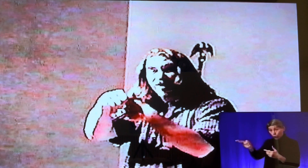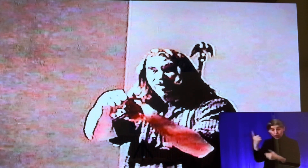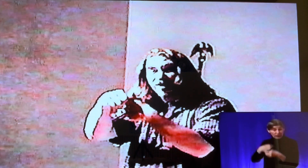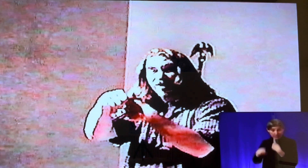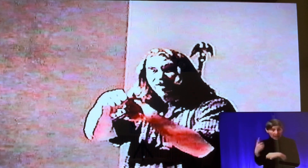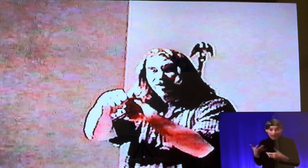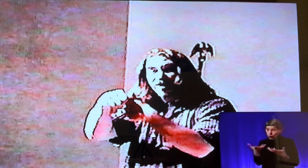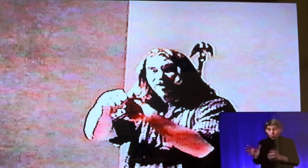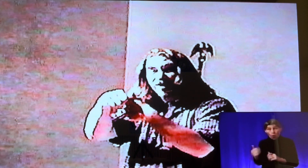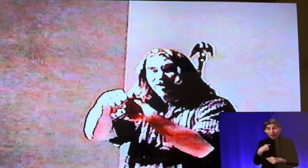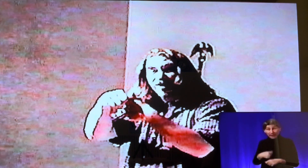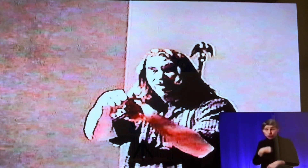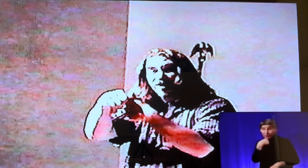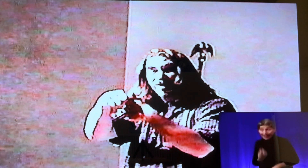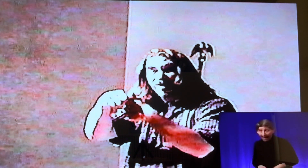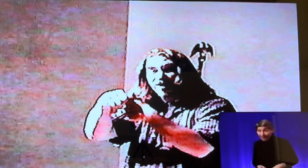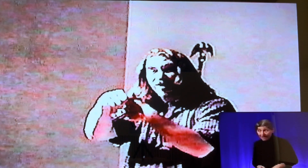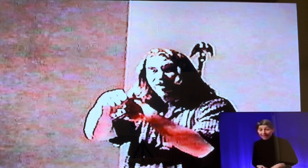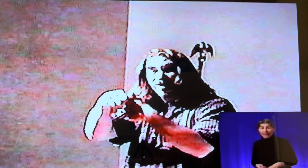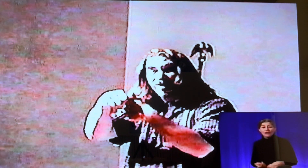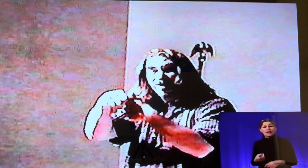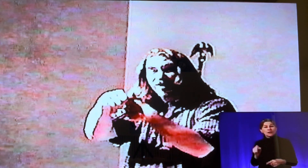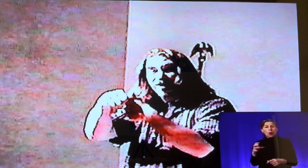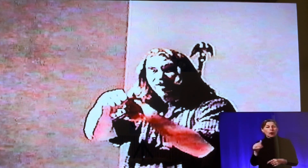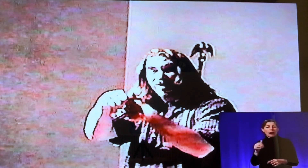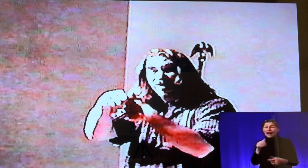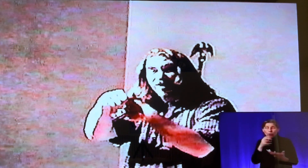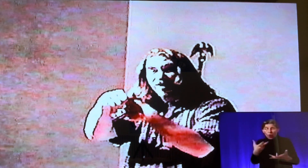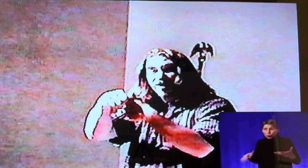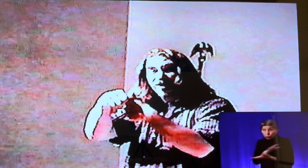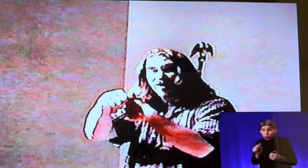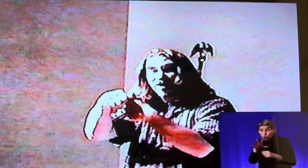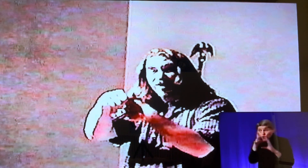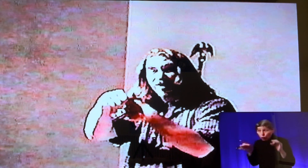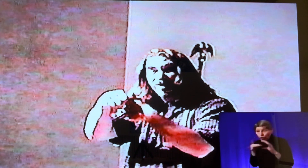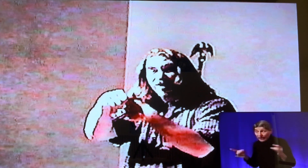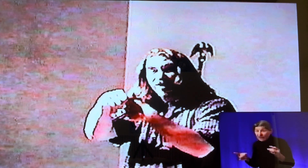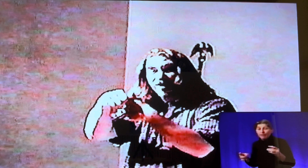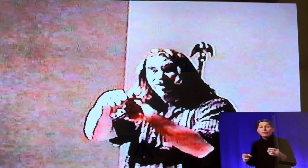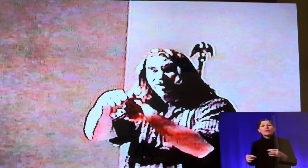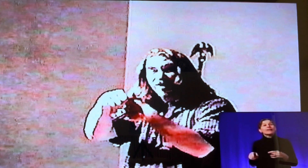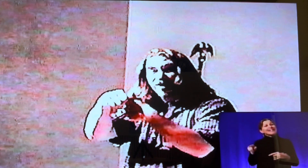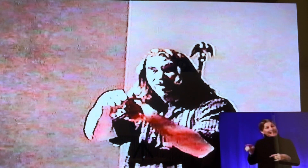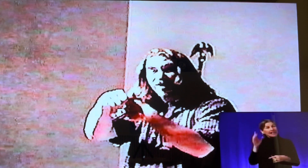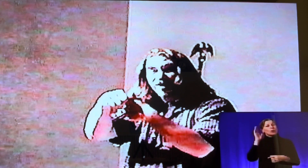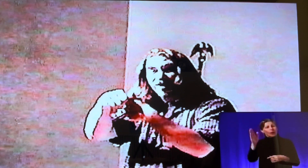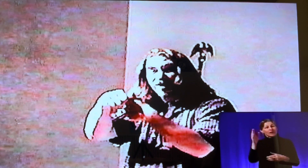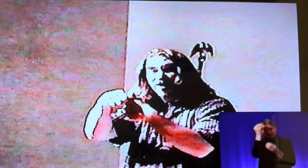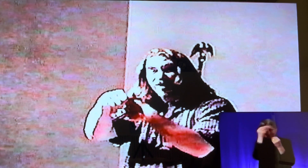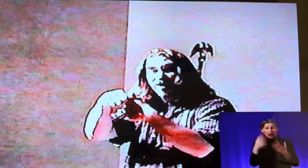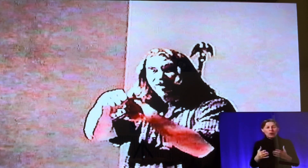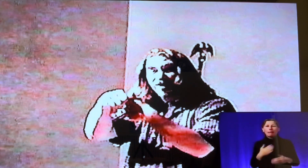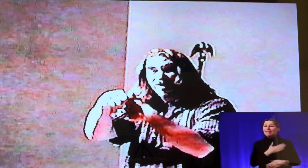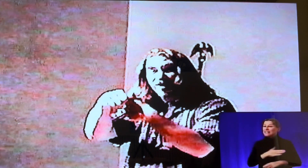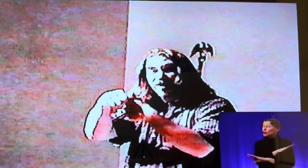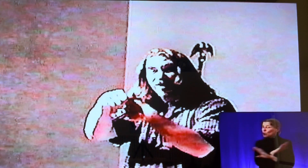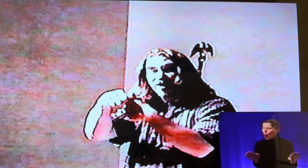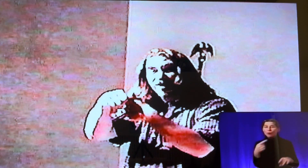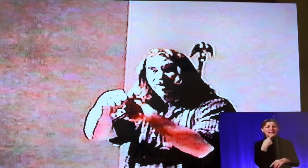want me to say so that it does or does not ruin your story? He will have told you, please don't say father when I put